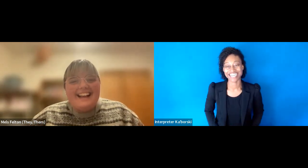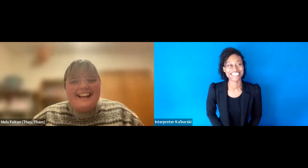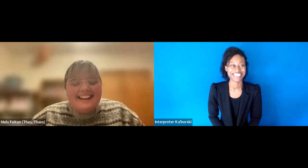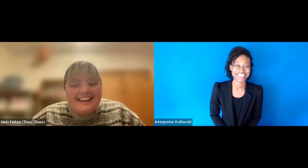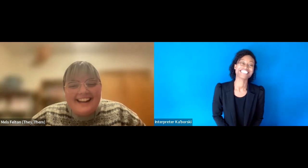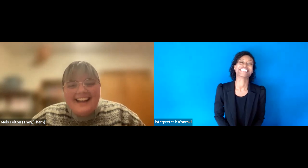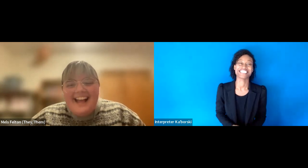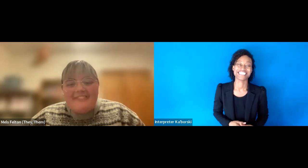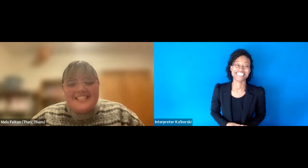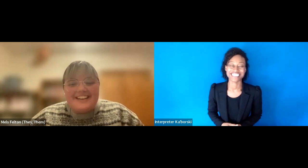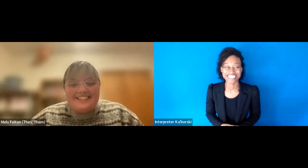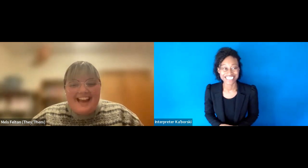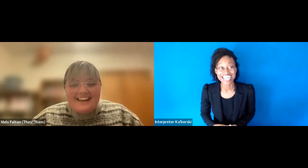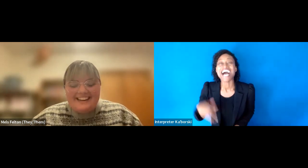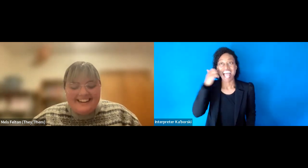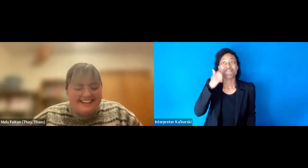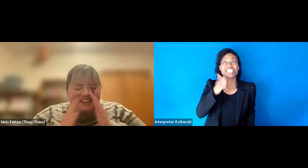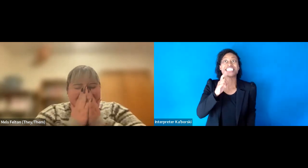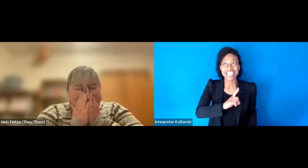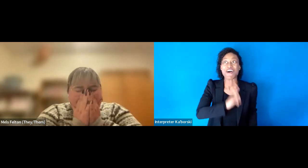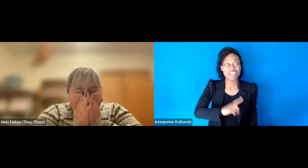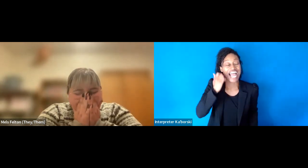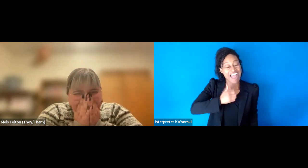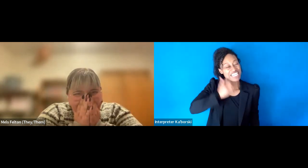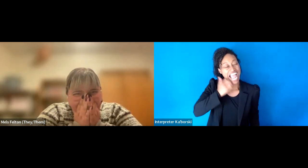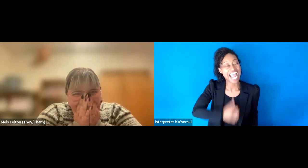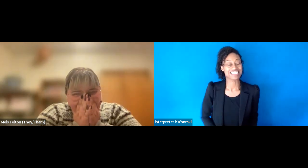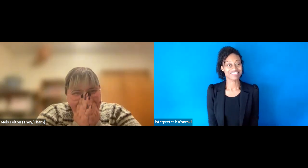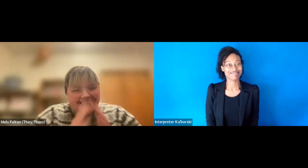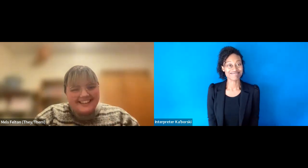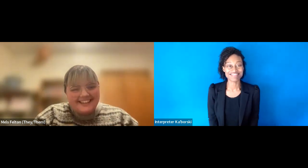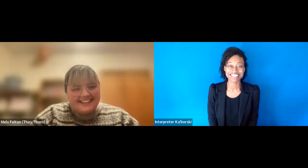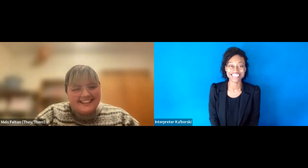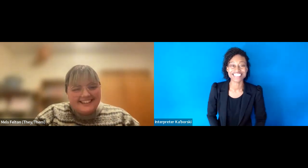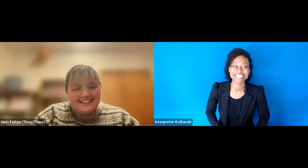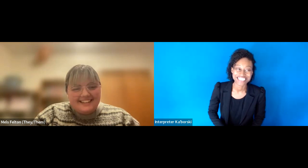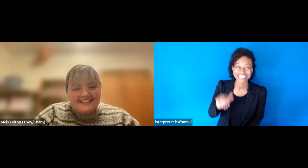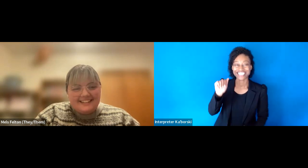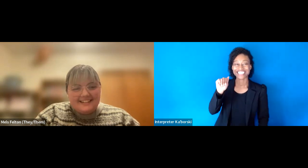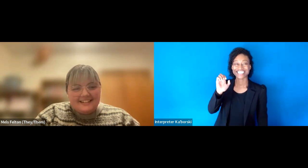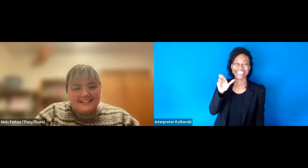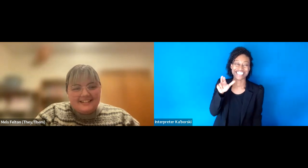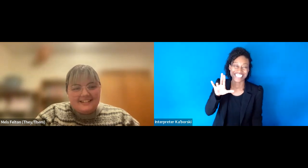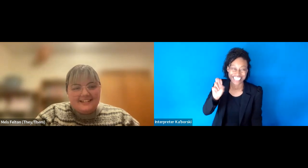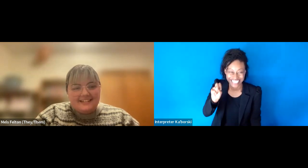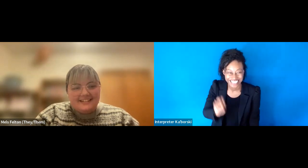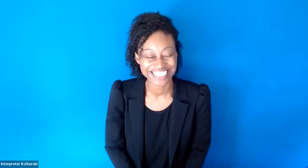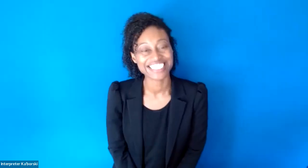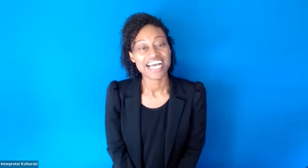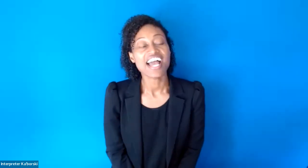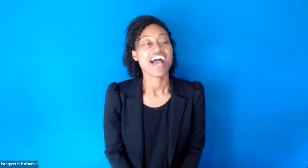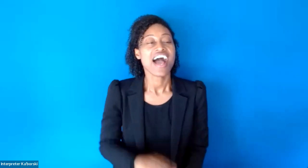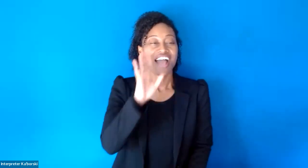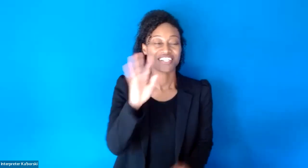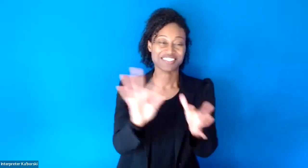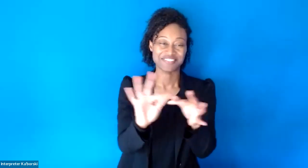day. Every single day. So I'm gonna just speak a little bit to it,